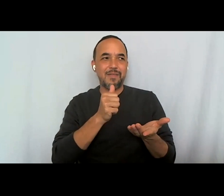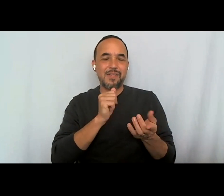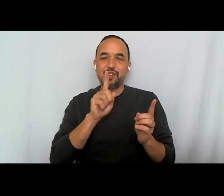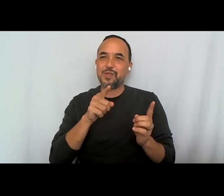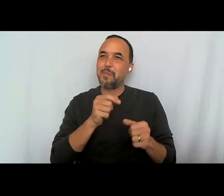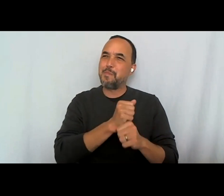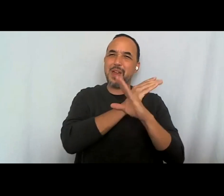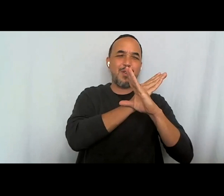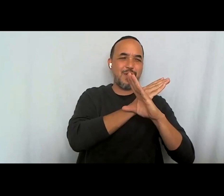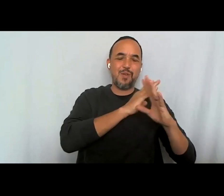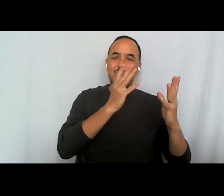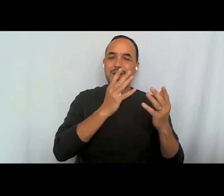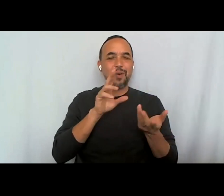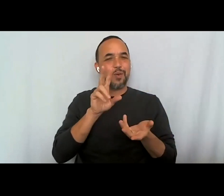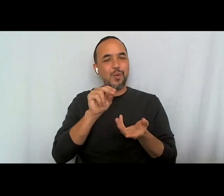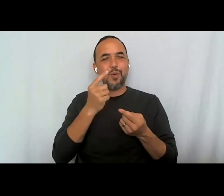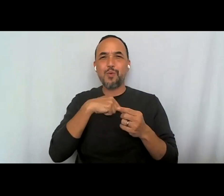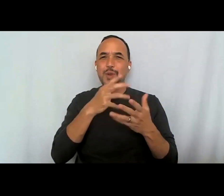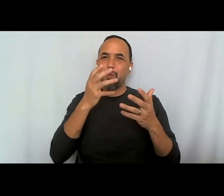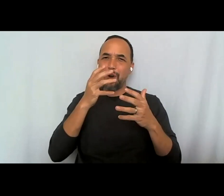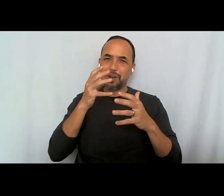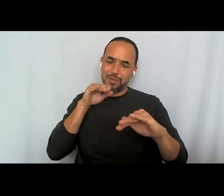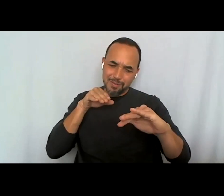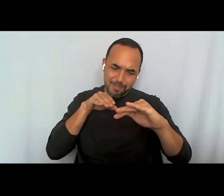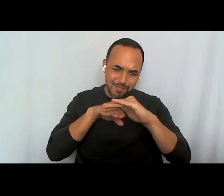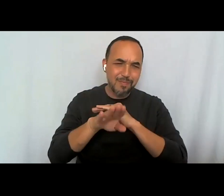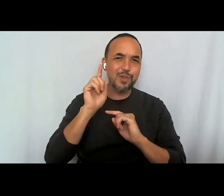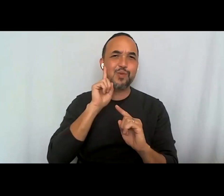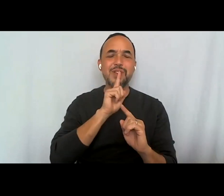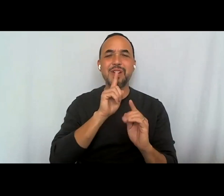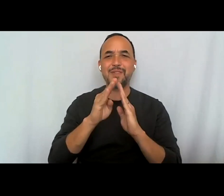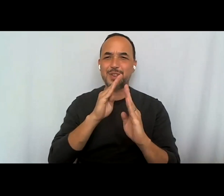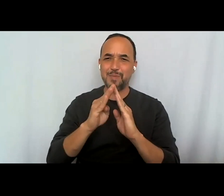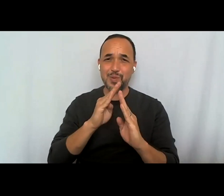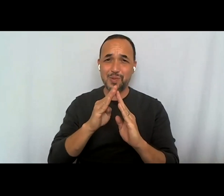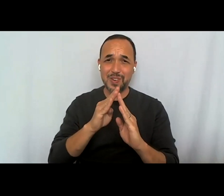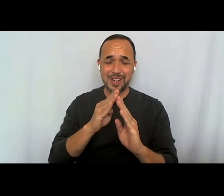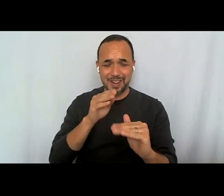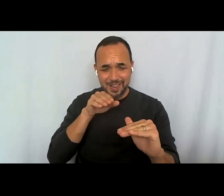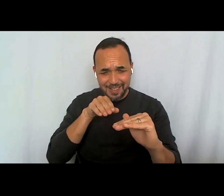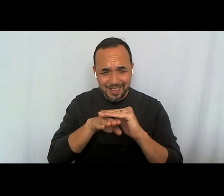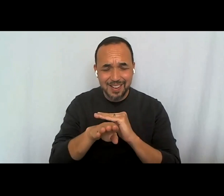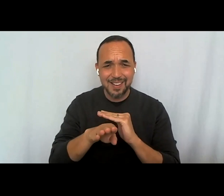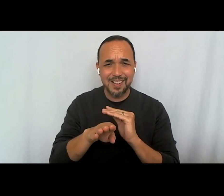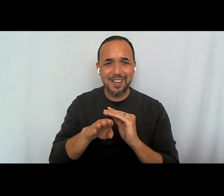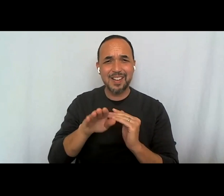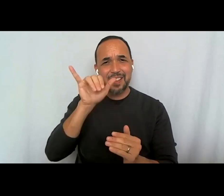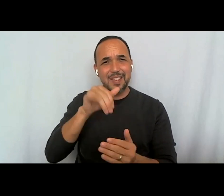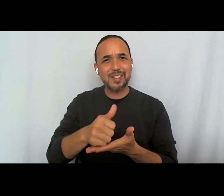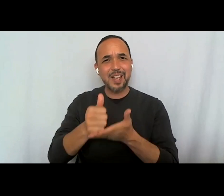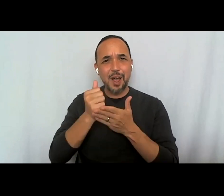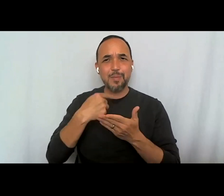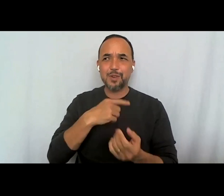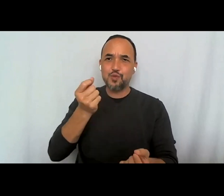the deaf community has been an opportunity for all of us to understand